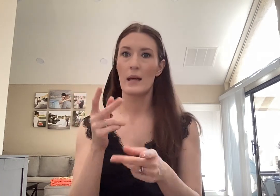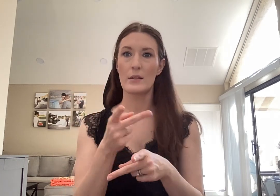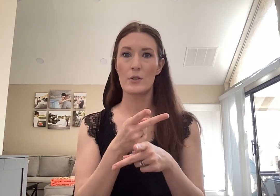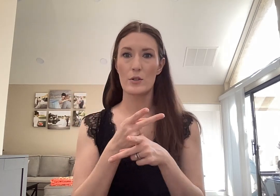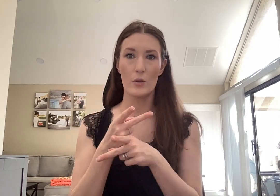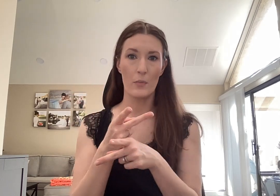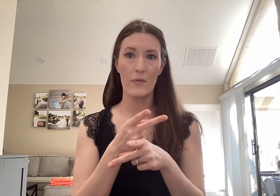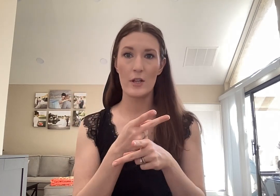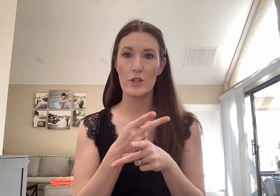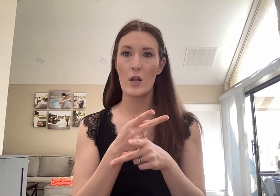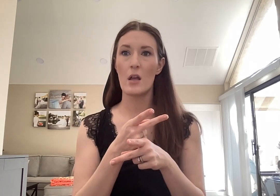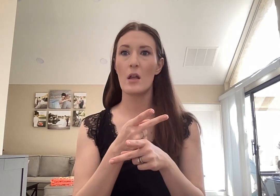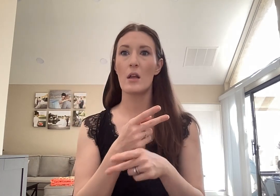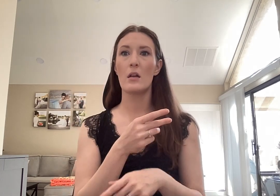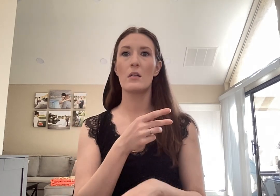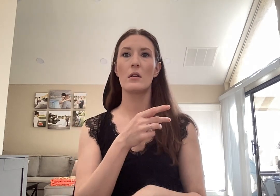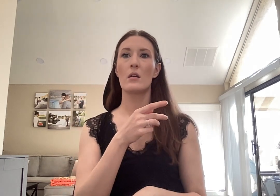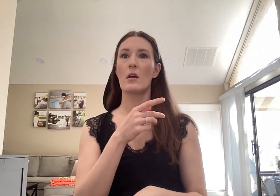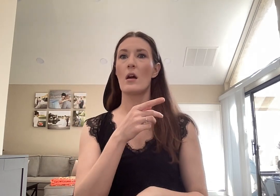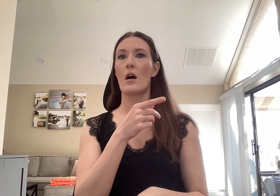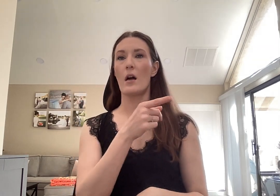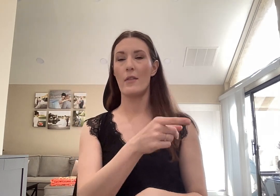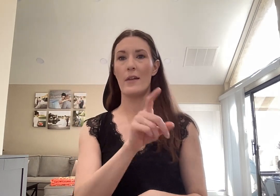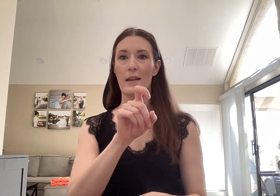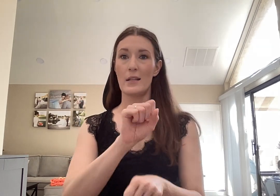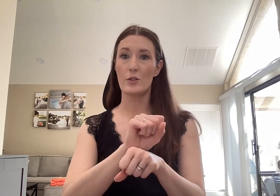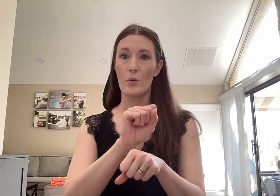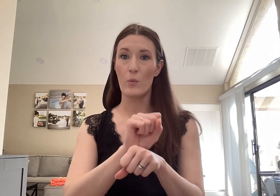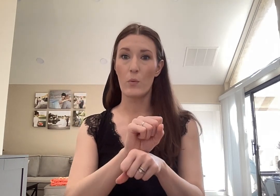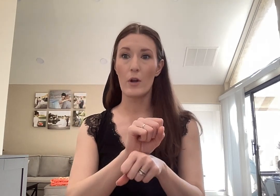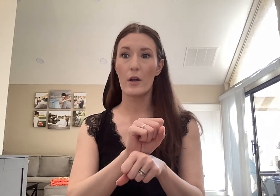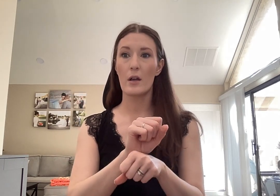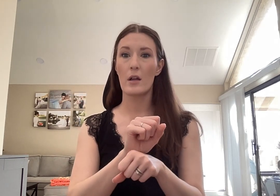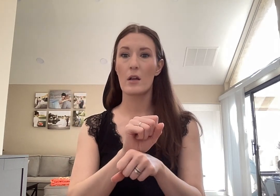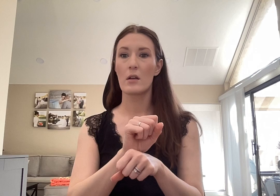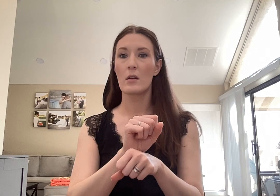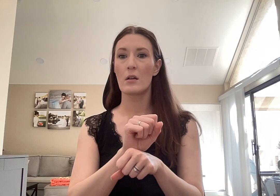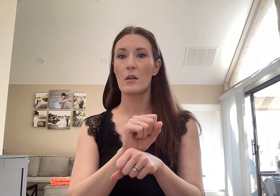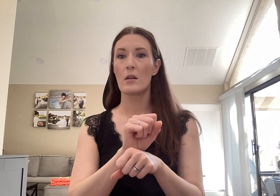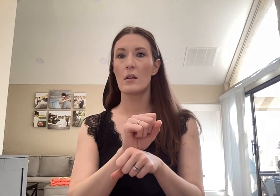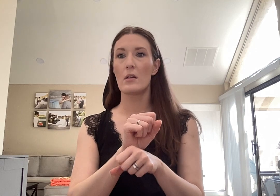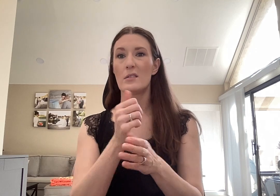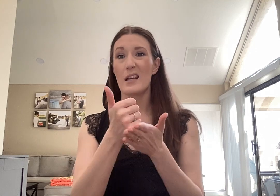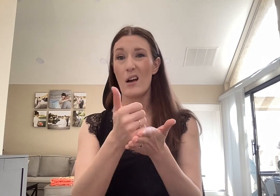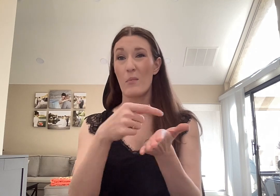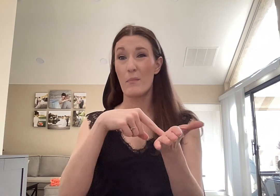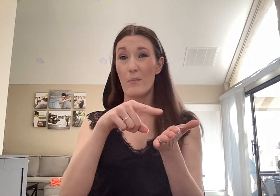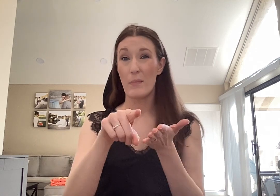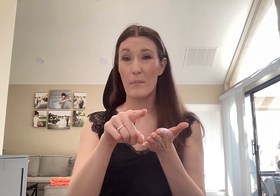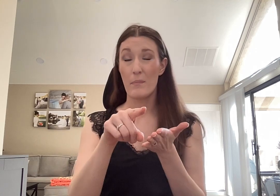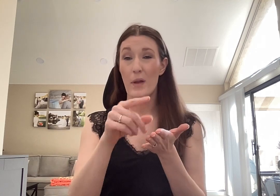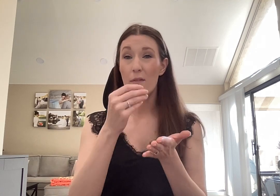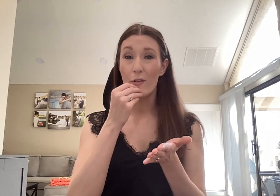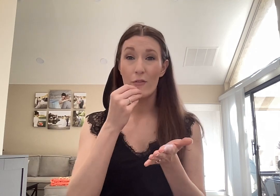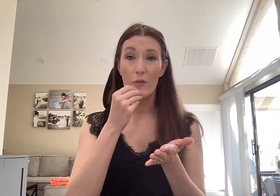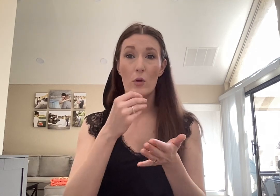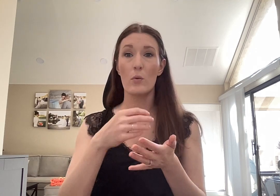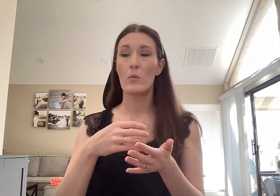less supervision. They need to work to help pay for